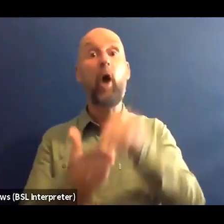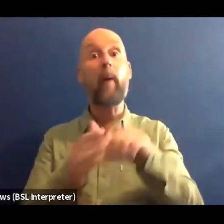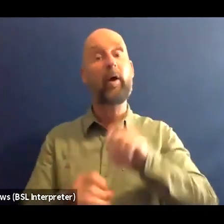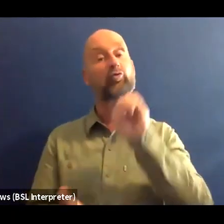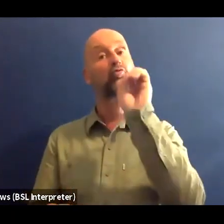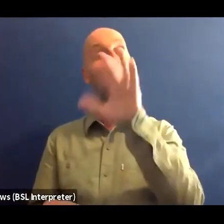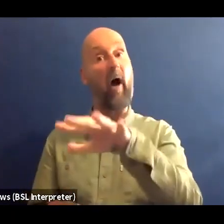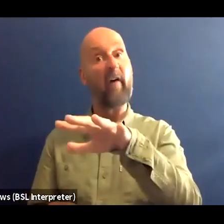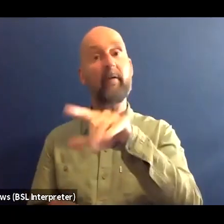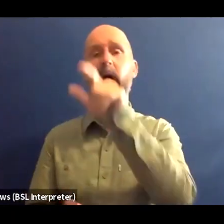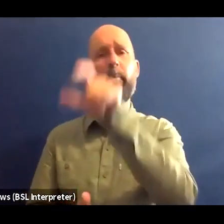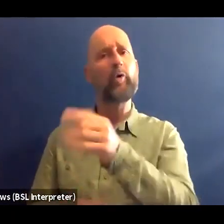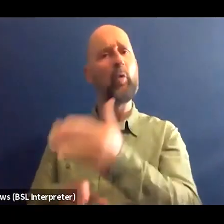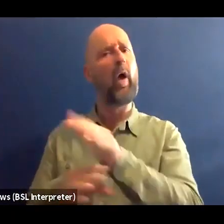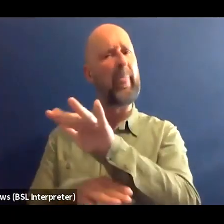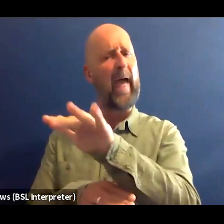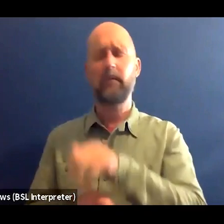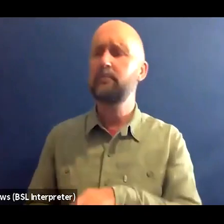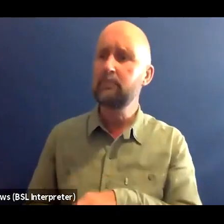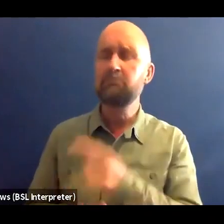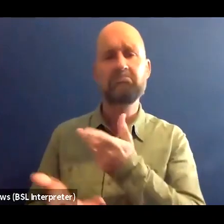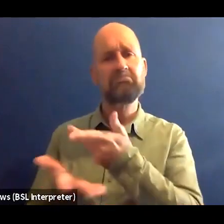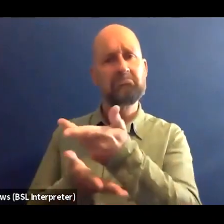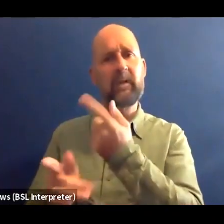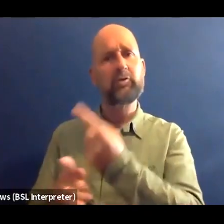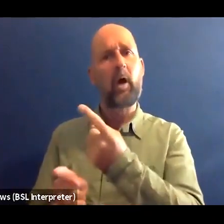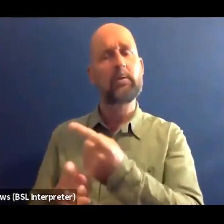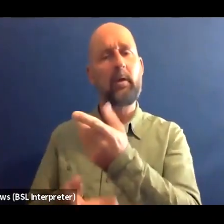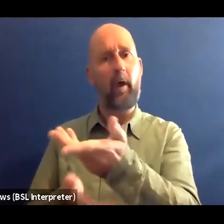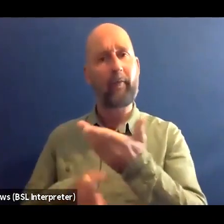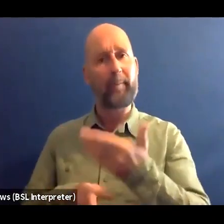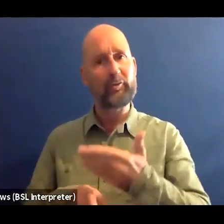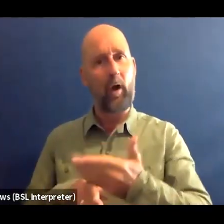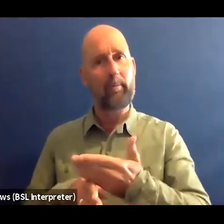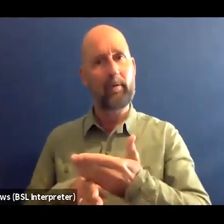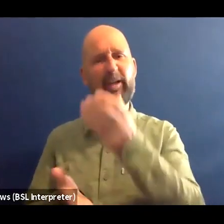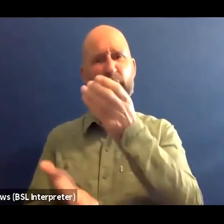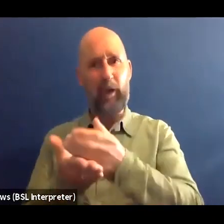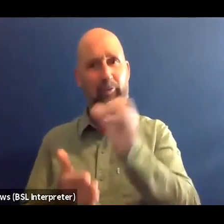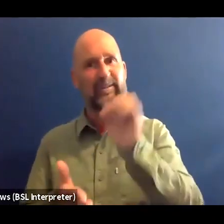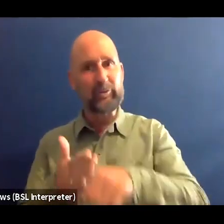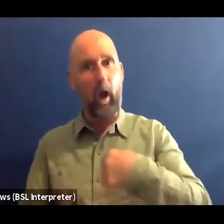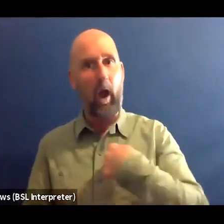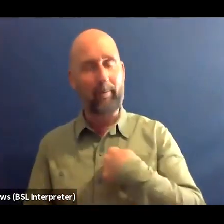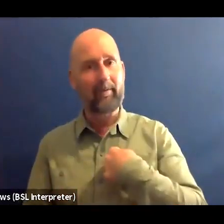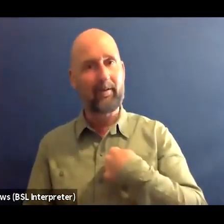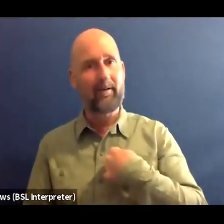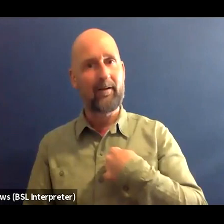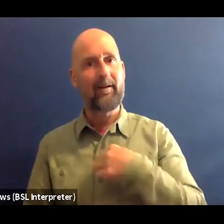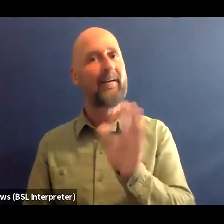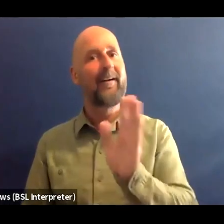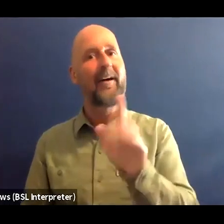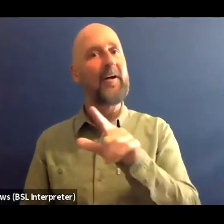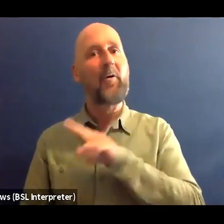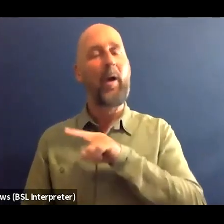the person that worked there. And they offered me a job in the charity shop, but it was actually during